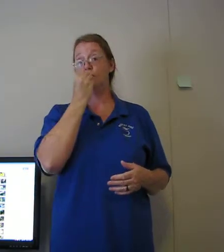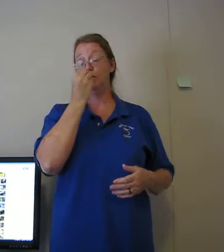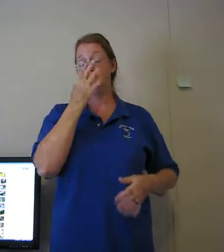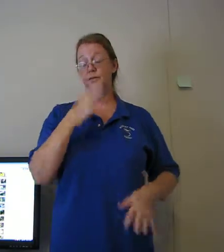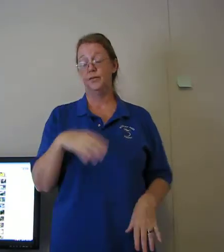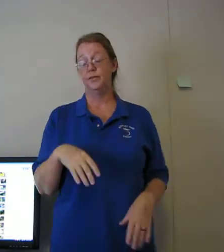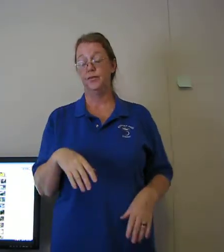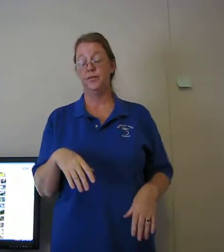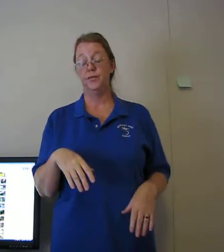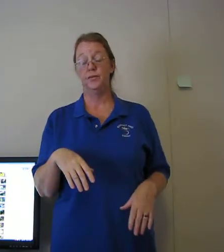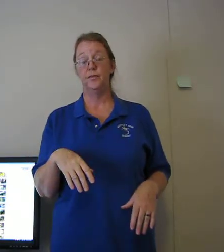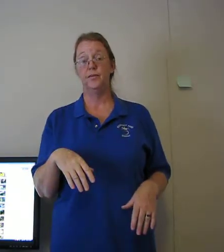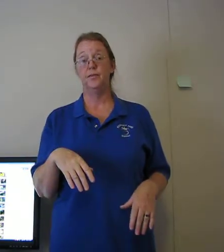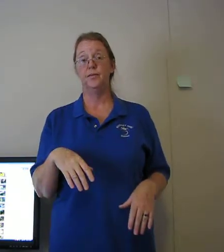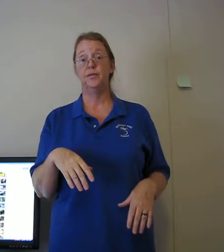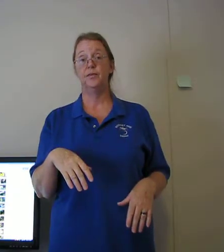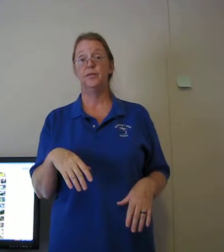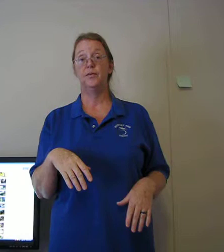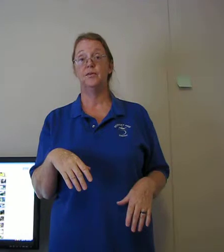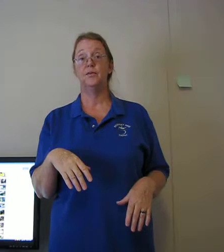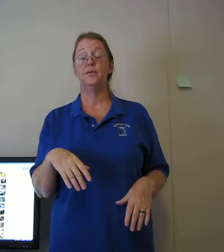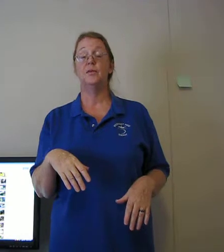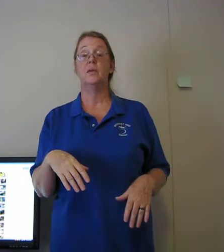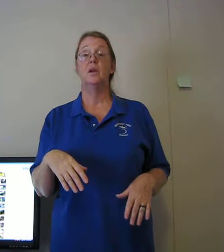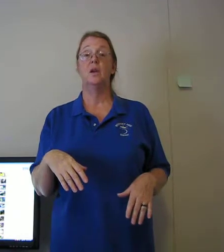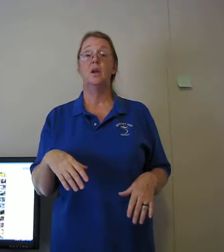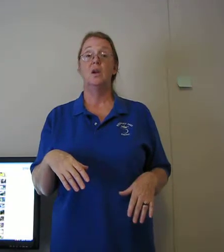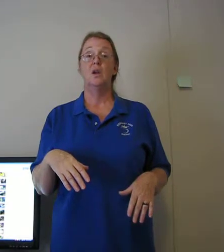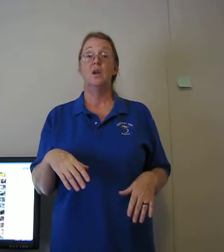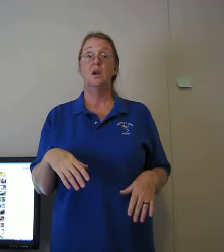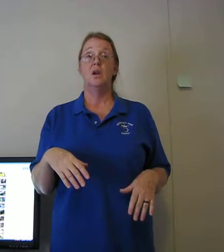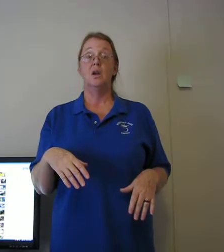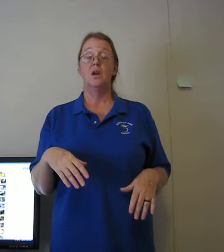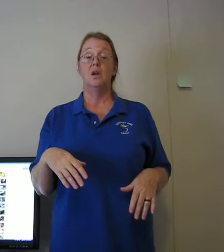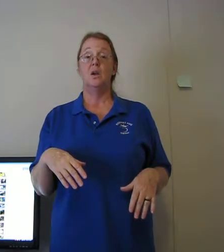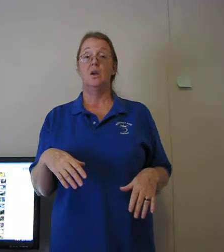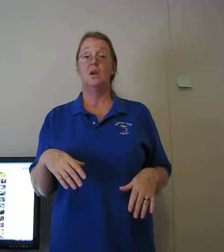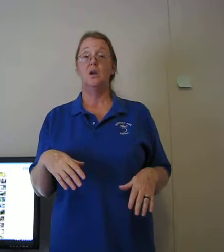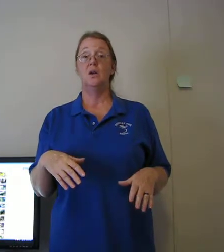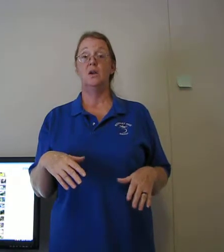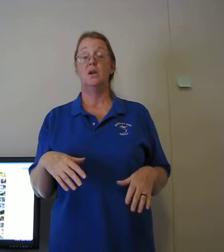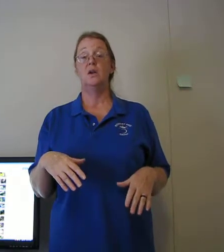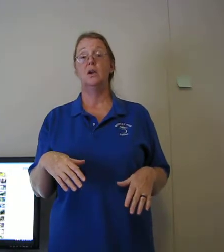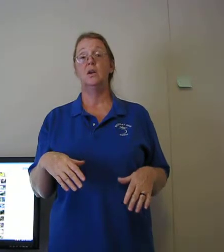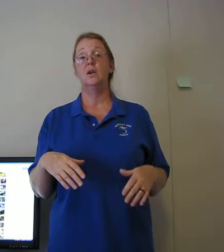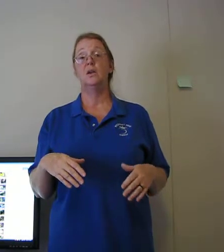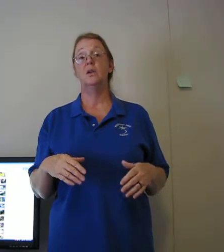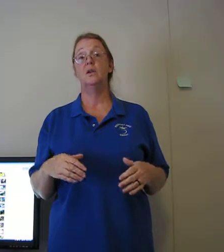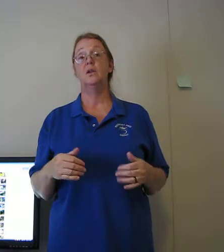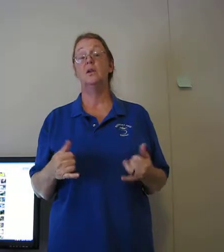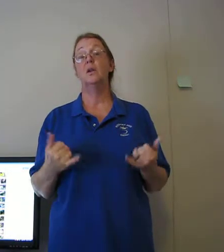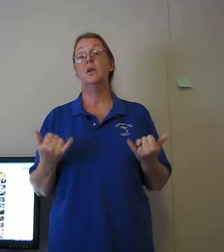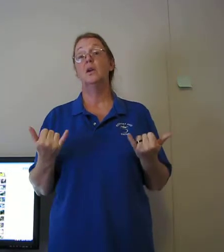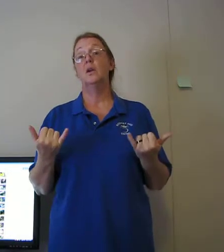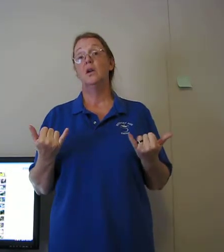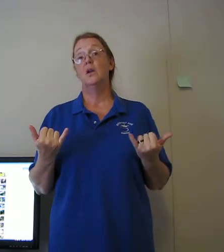looking pretty appetizing. So the farmer has to classify the fish by size and move them into